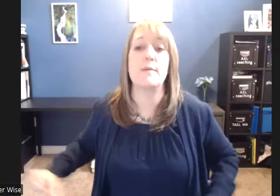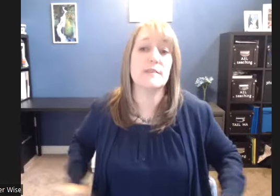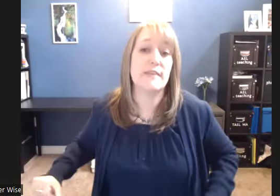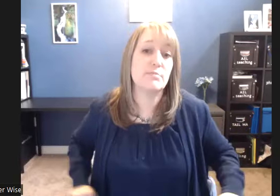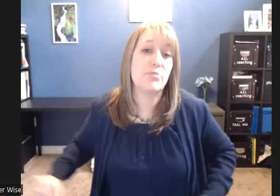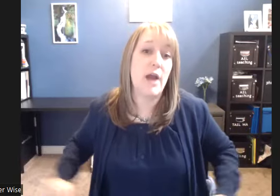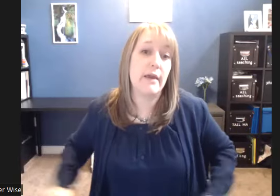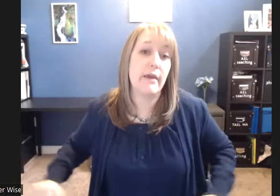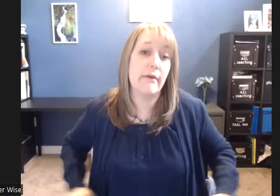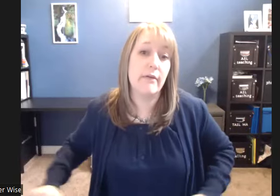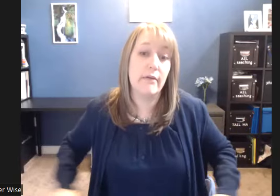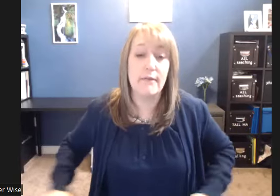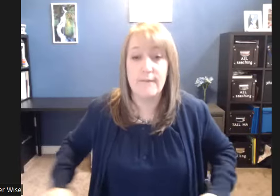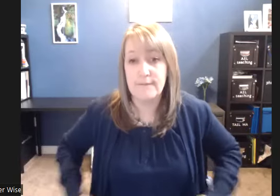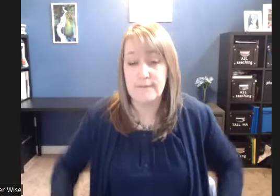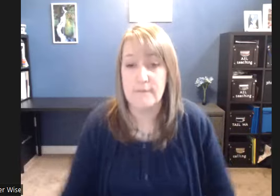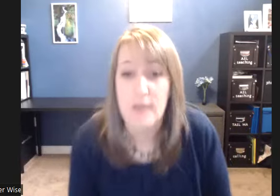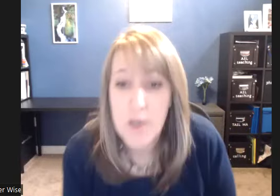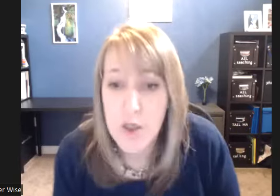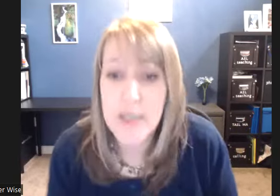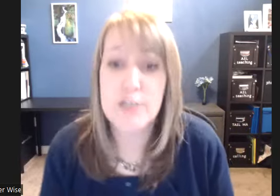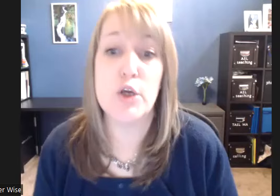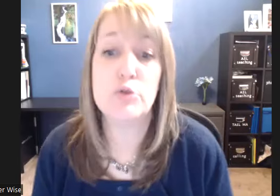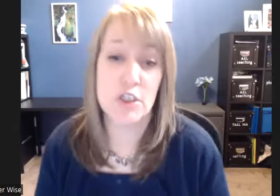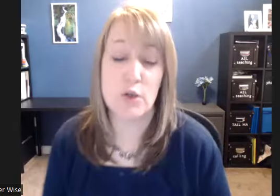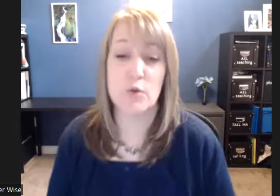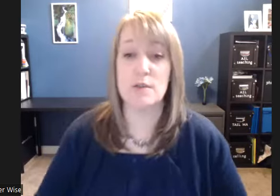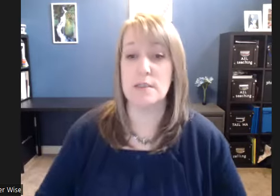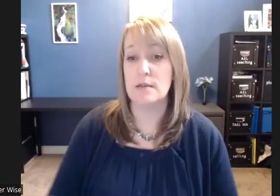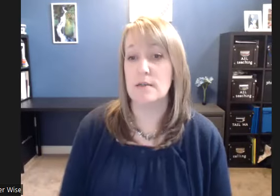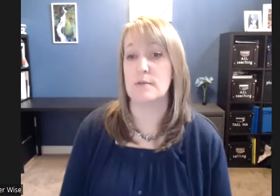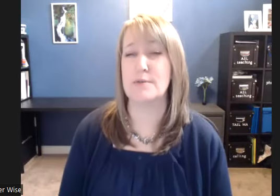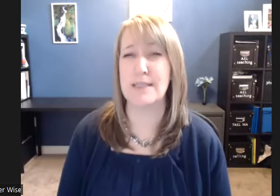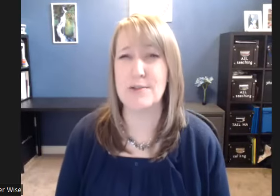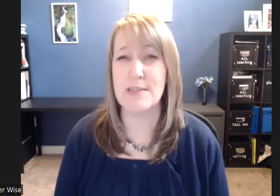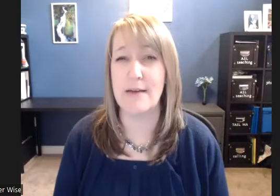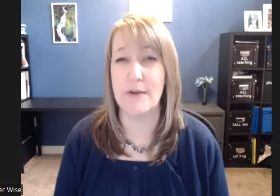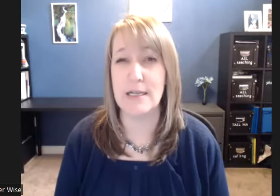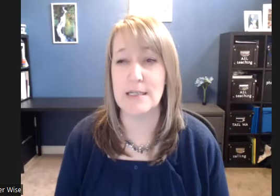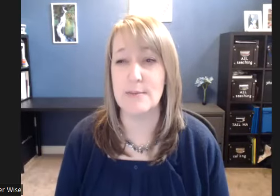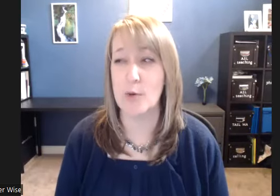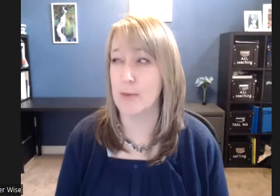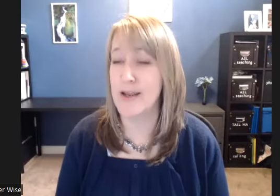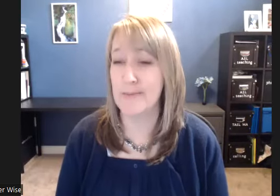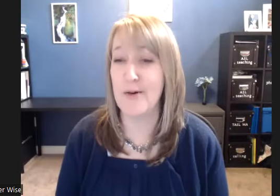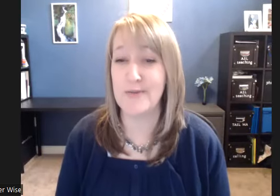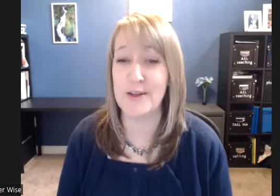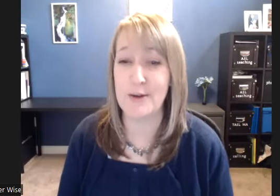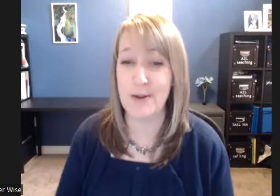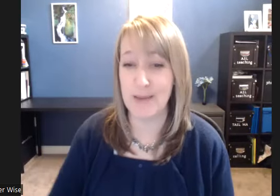thumbs. That's bragging. Goody two shoes. I don't really use that phrase anymore, but hopefully you know what it